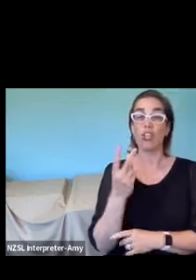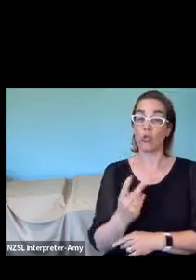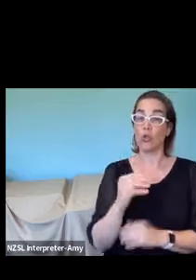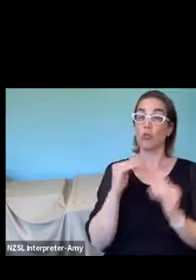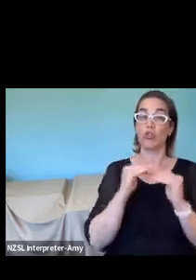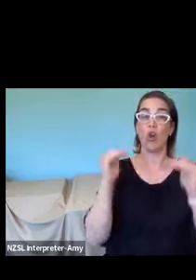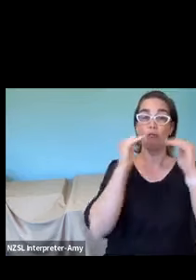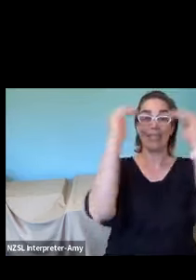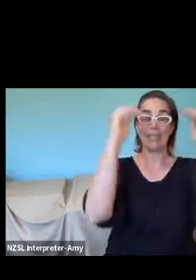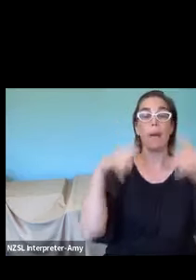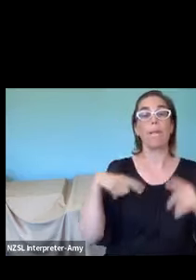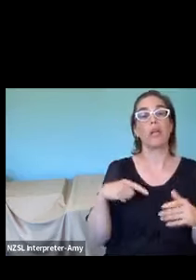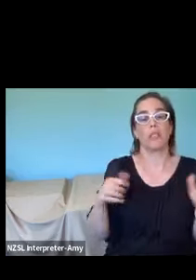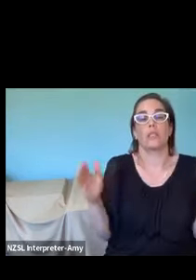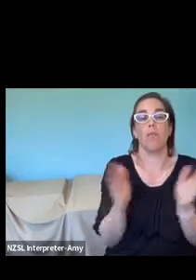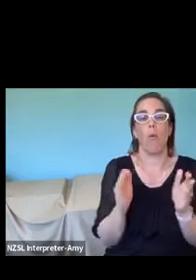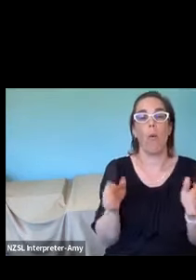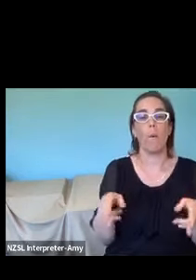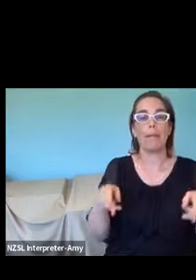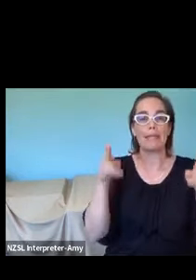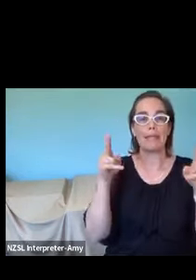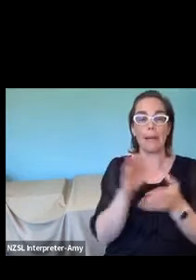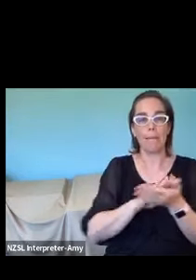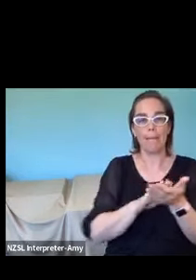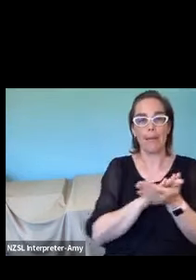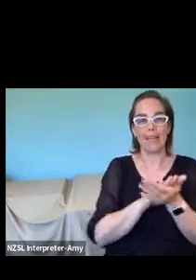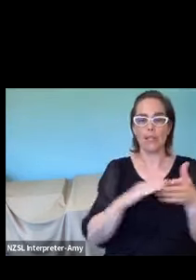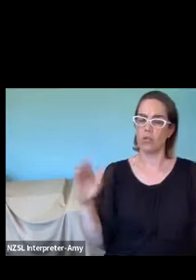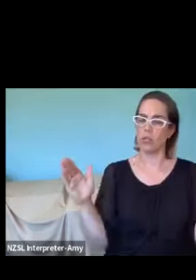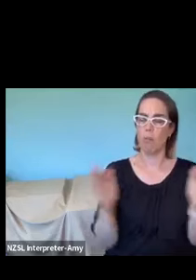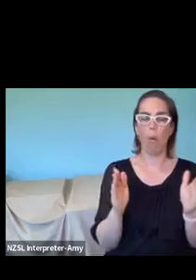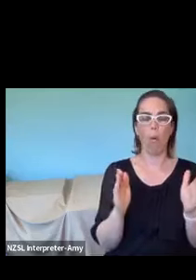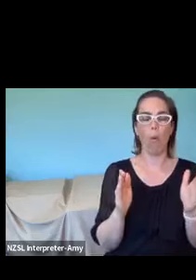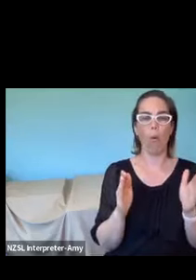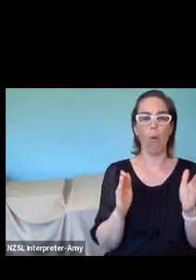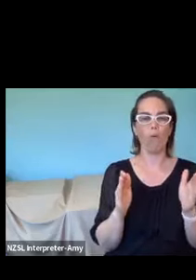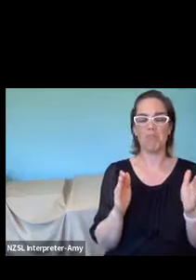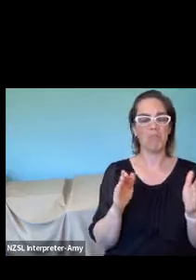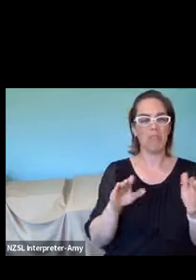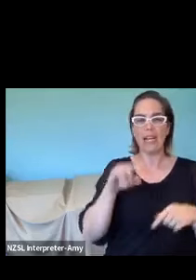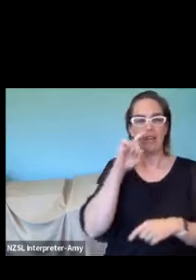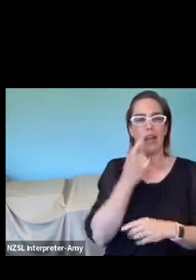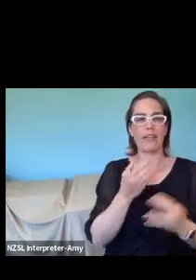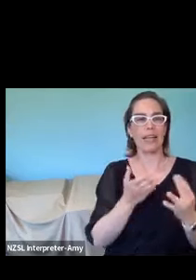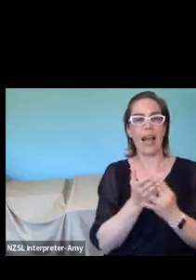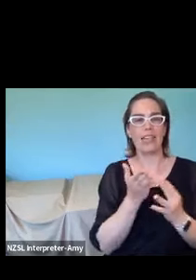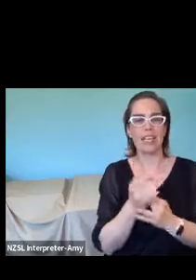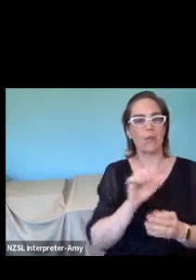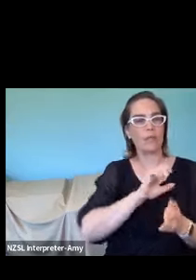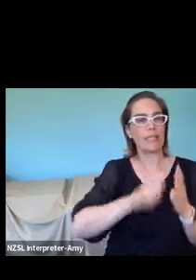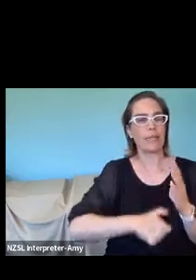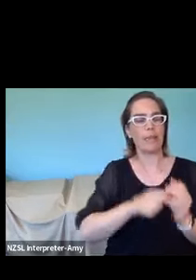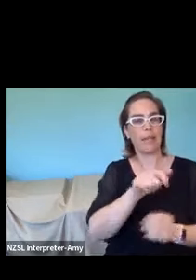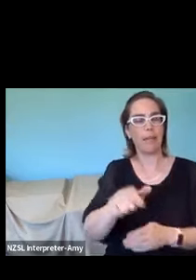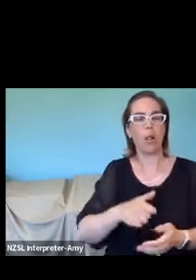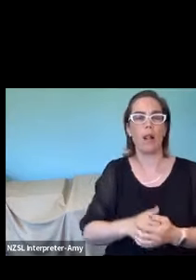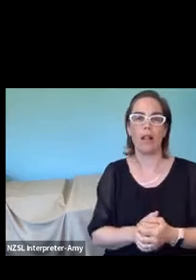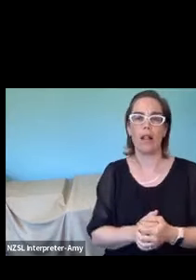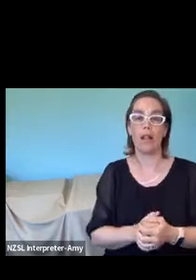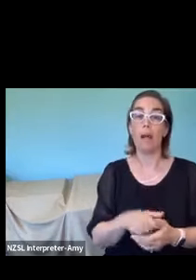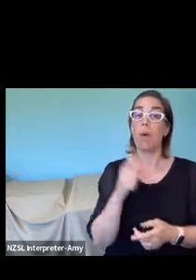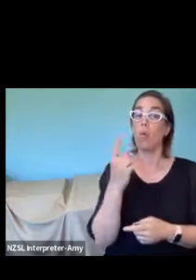a small building, and which made it actually inaccessible to anyone who actually had a permanent disability. But also when one of our people actually